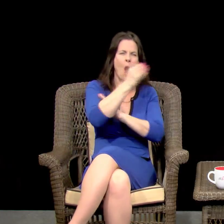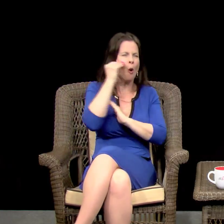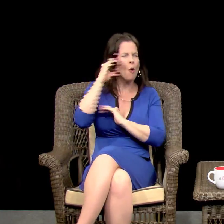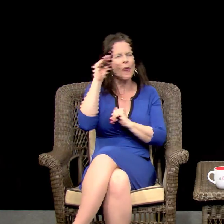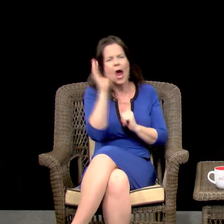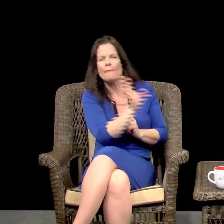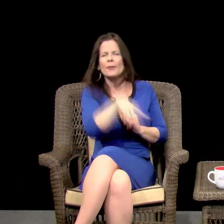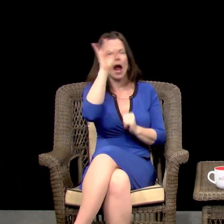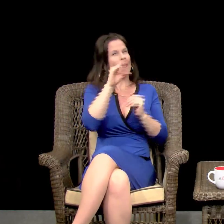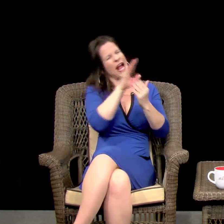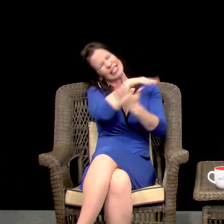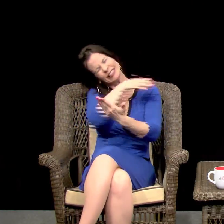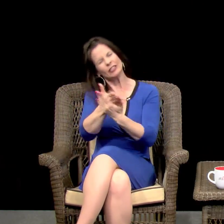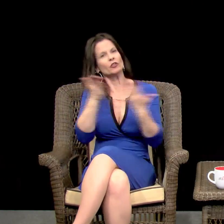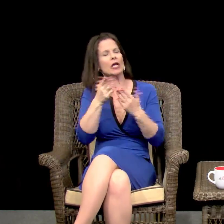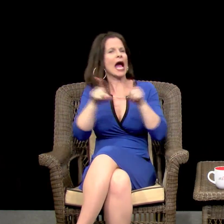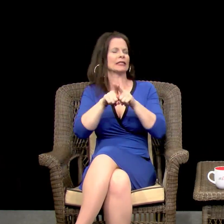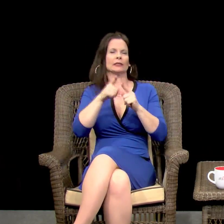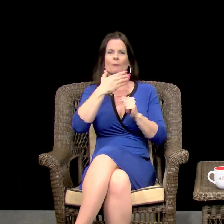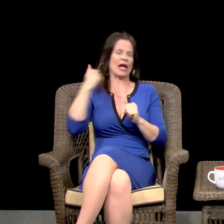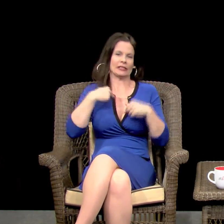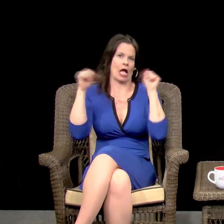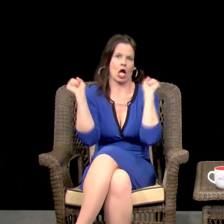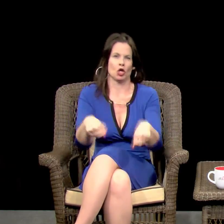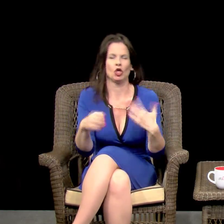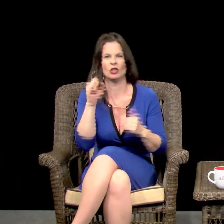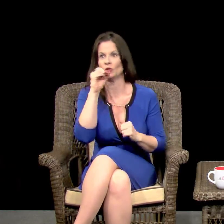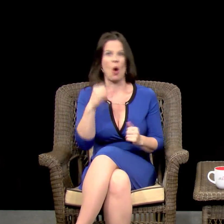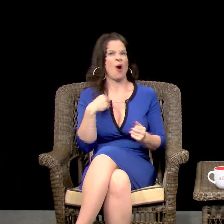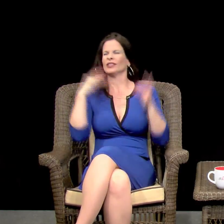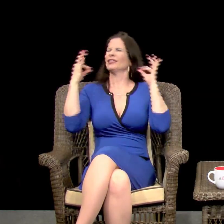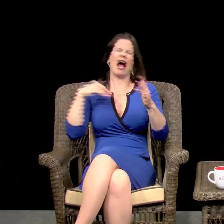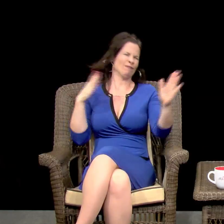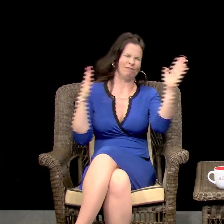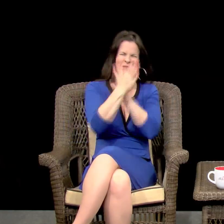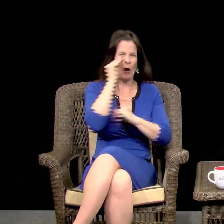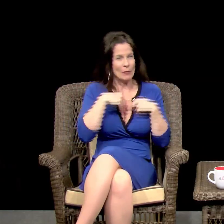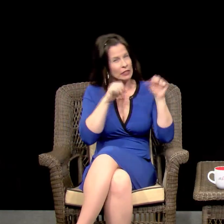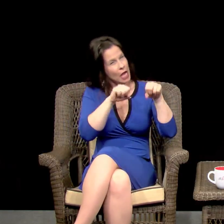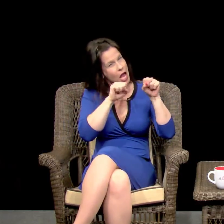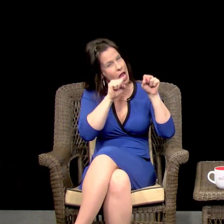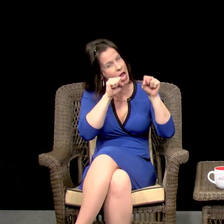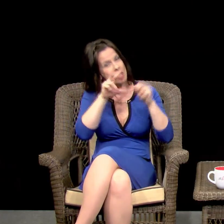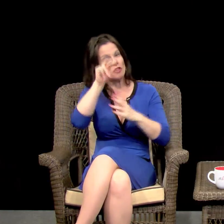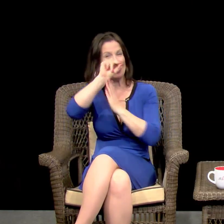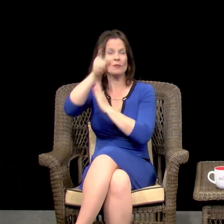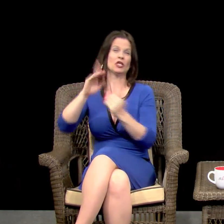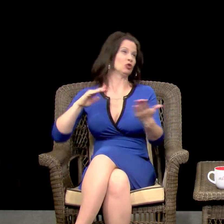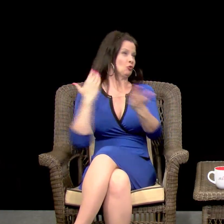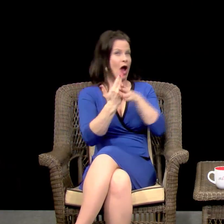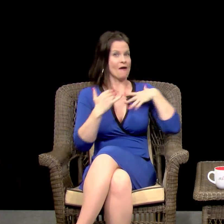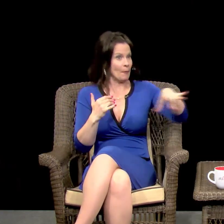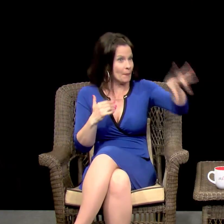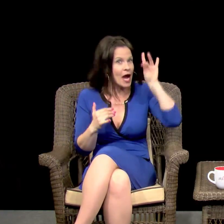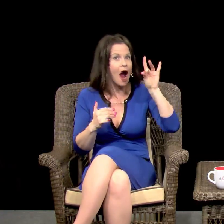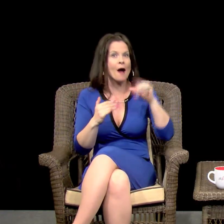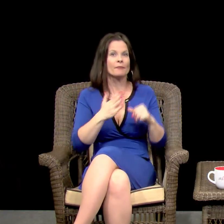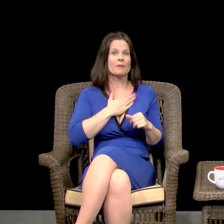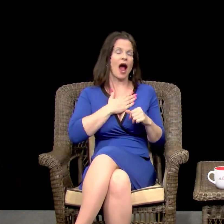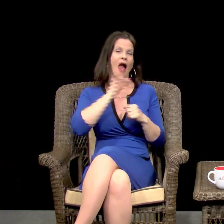Should I go home and pick up the flash drive and come back? So I did the best I could. I ran home. I got my flash drive. I picked